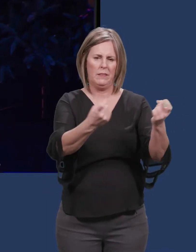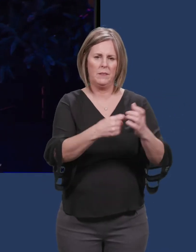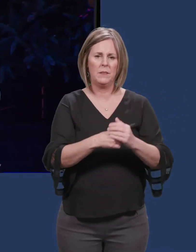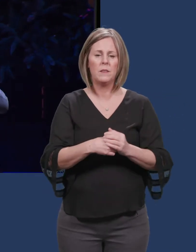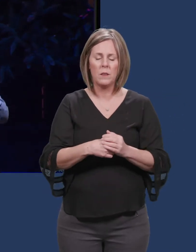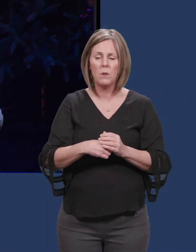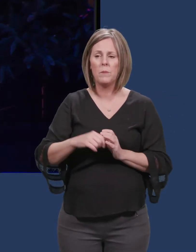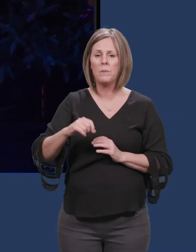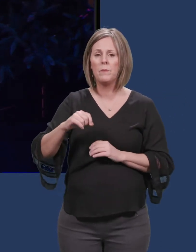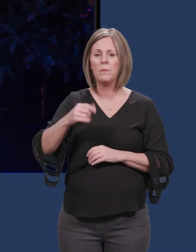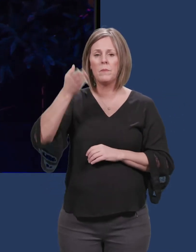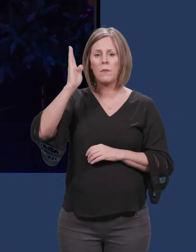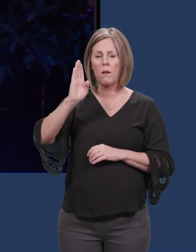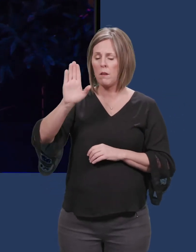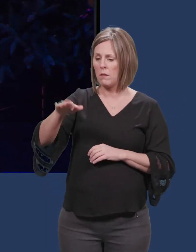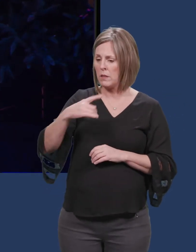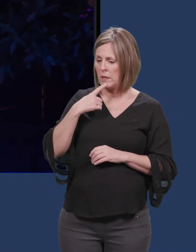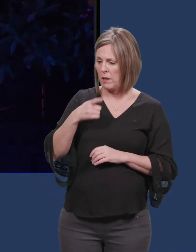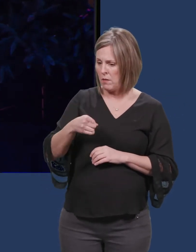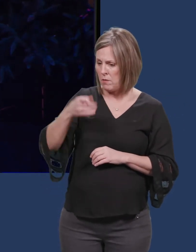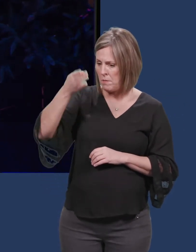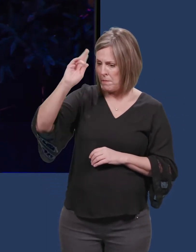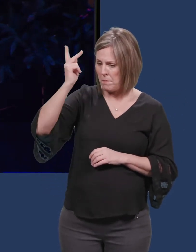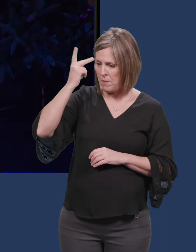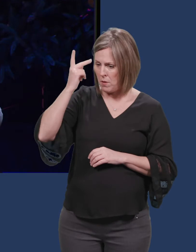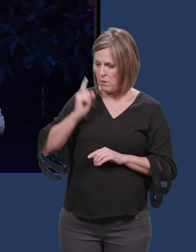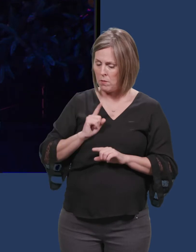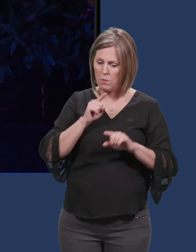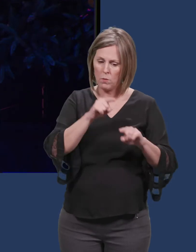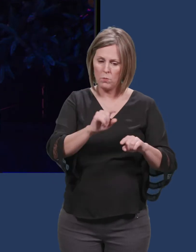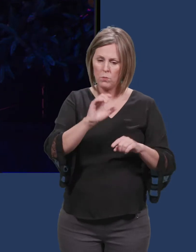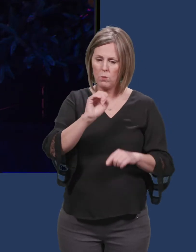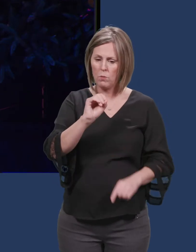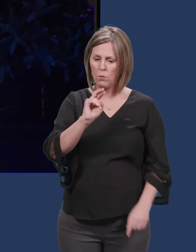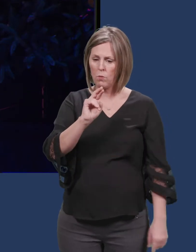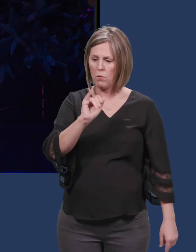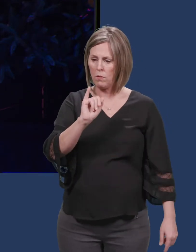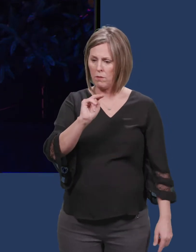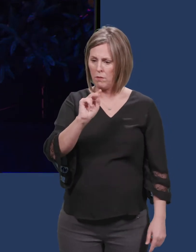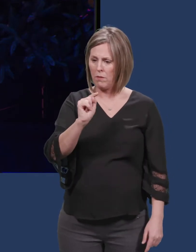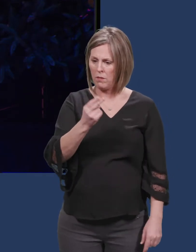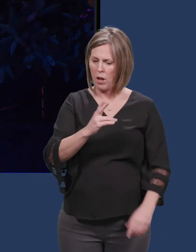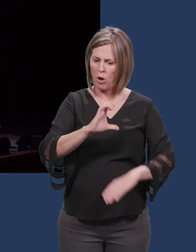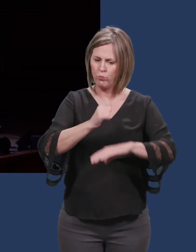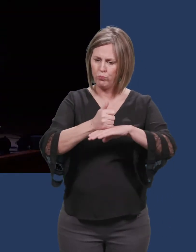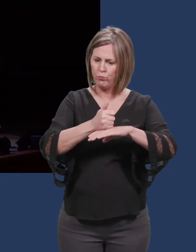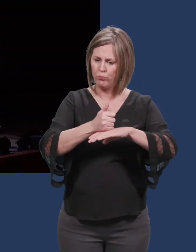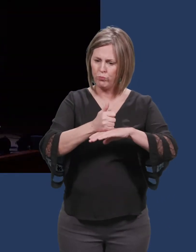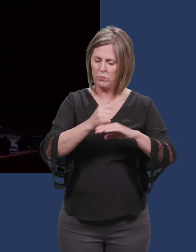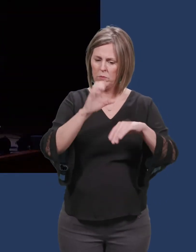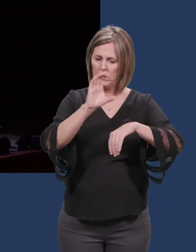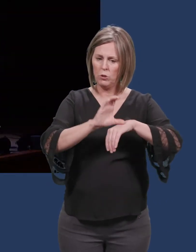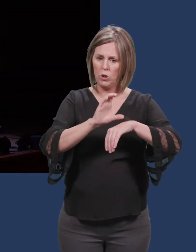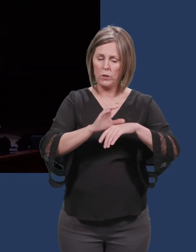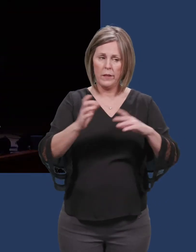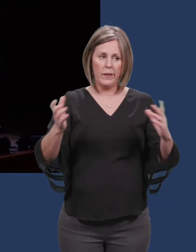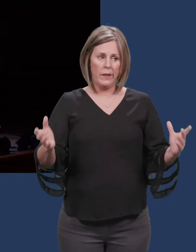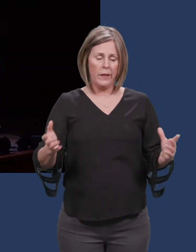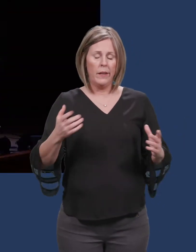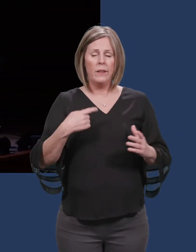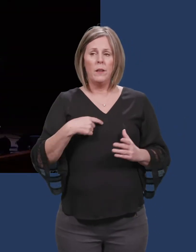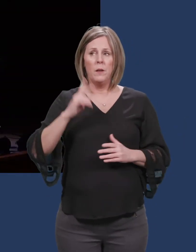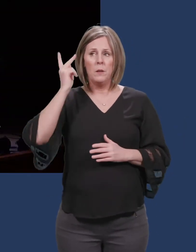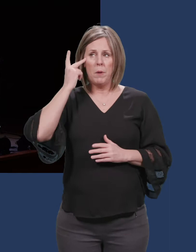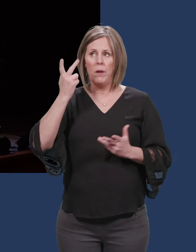go to Corinth and plant a church. Nobody thinks a church will work there. So Paul goes to Corinth, just like God told